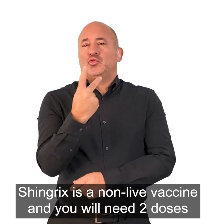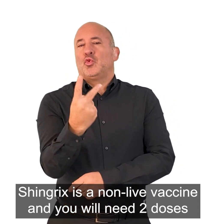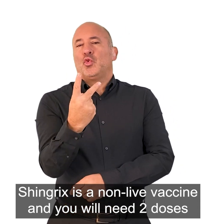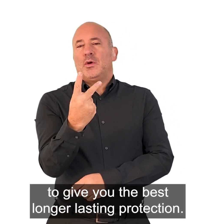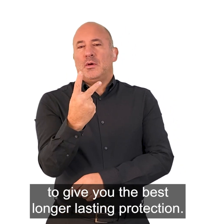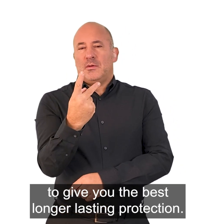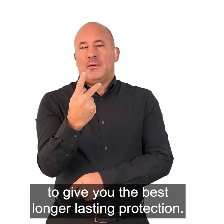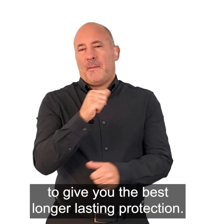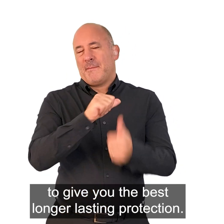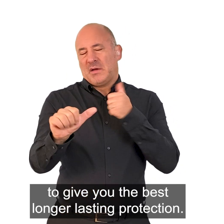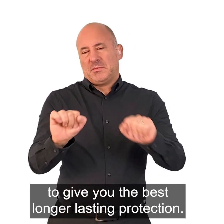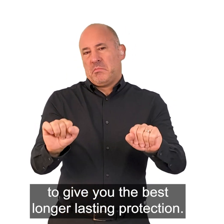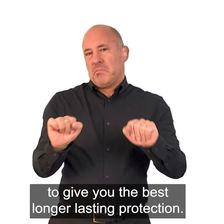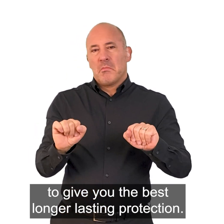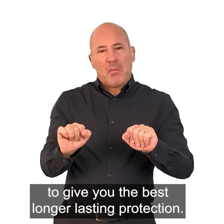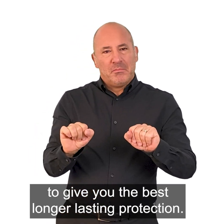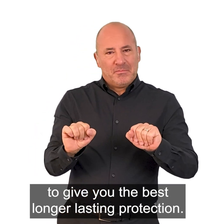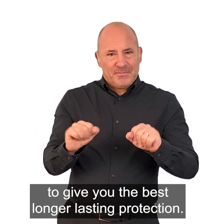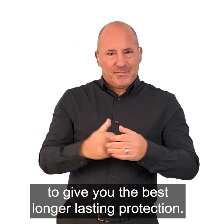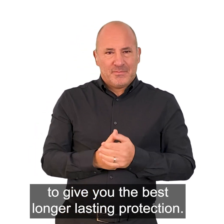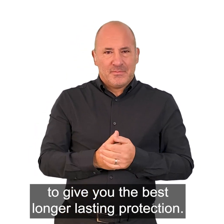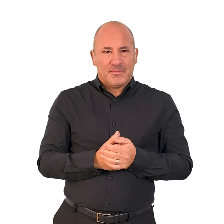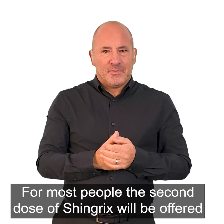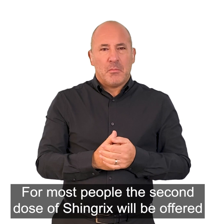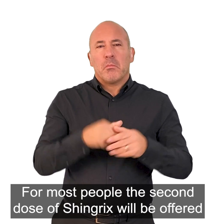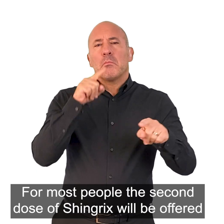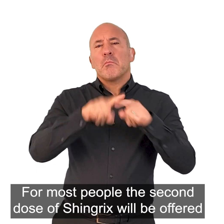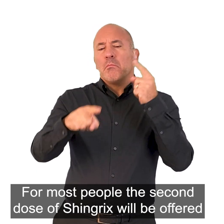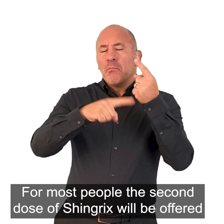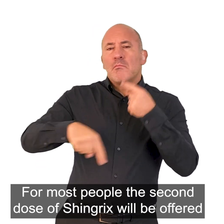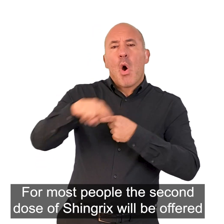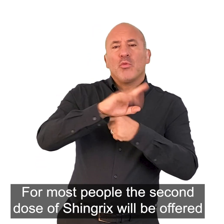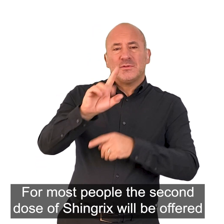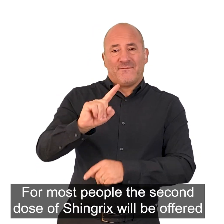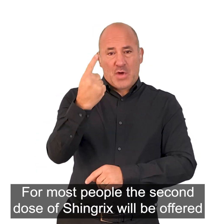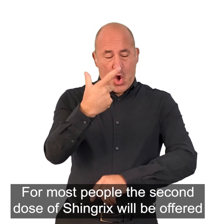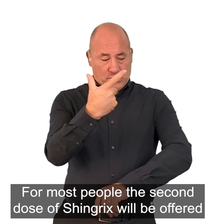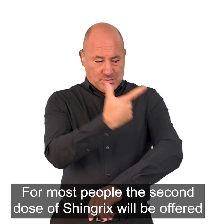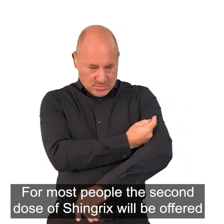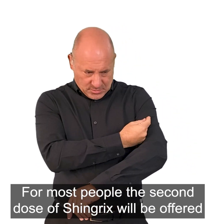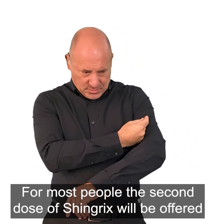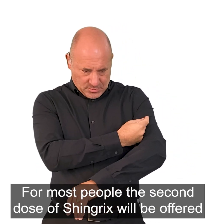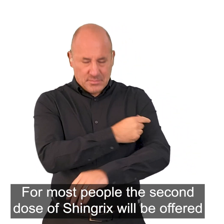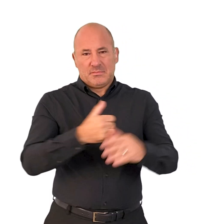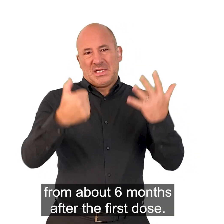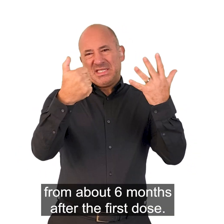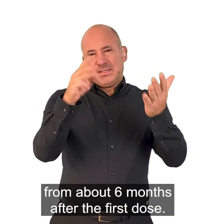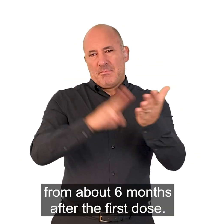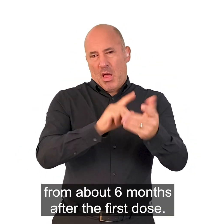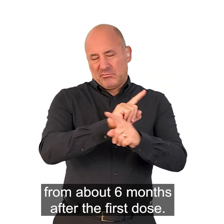to give you the best, longer-lasting protection. For most people, the second dose of Shingrix will be offered from about 6